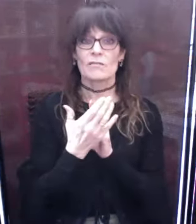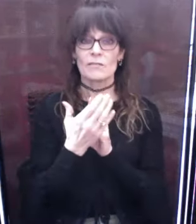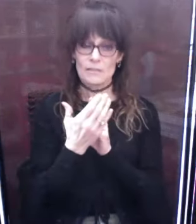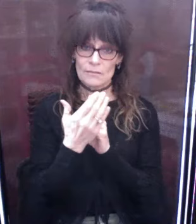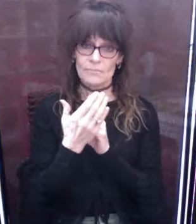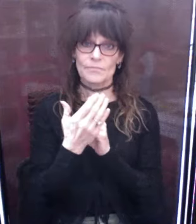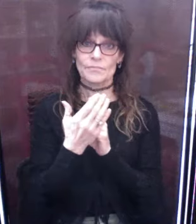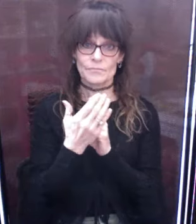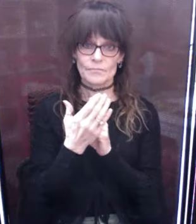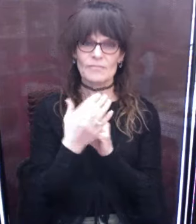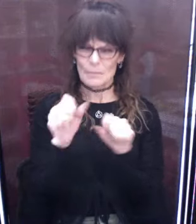I'm capable of anything.